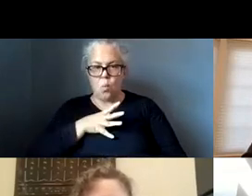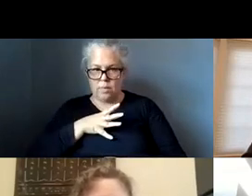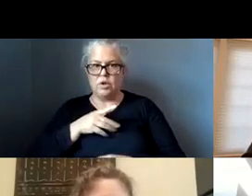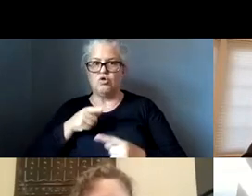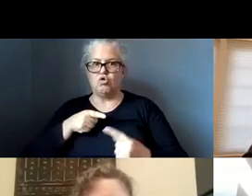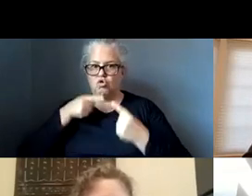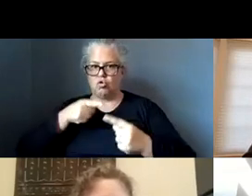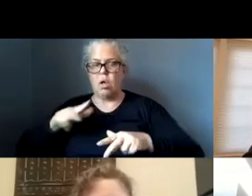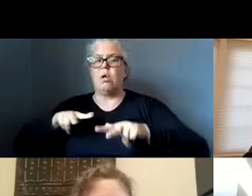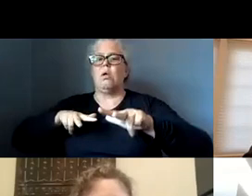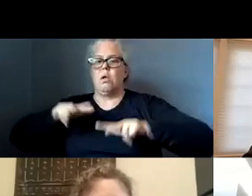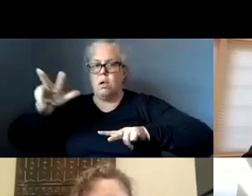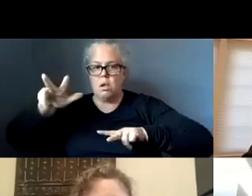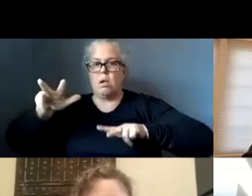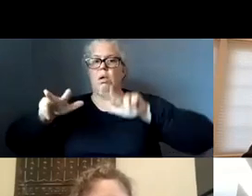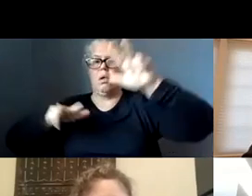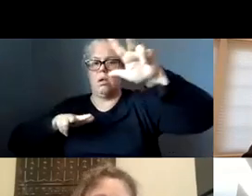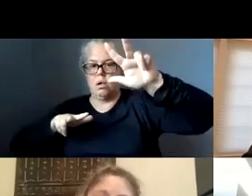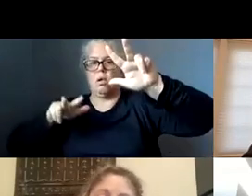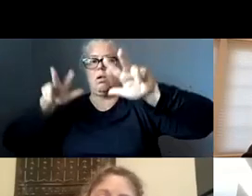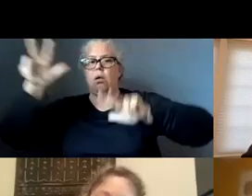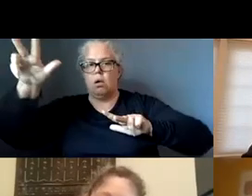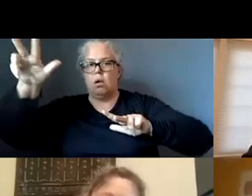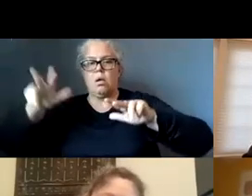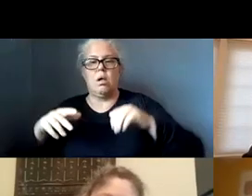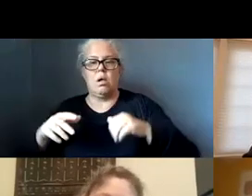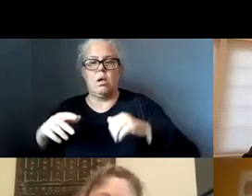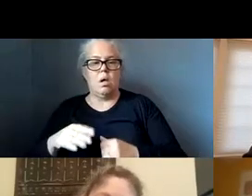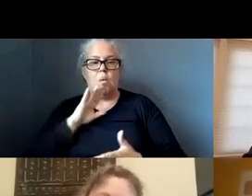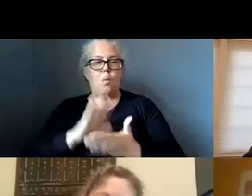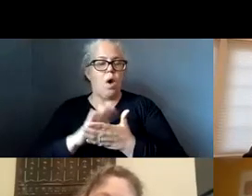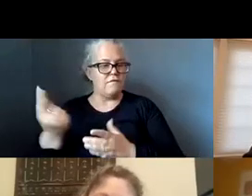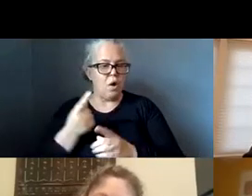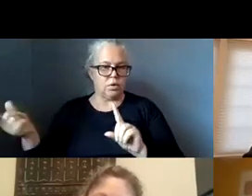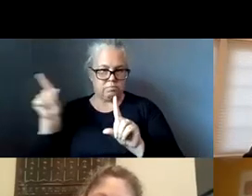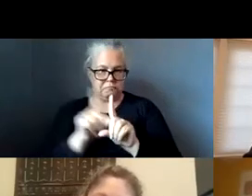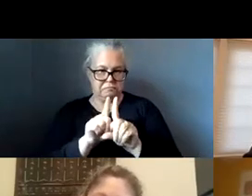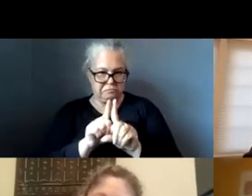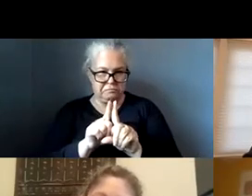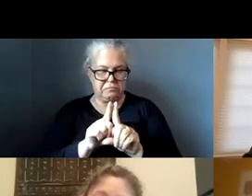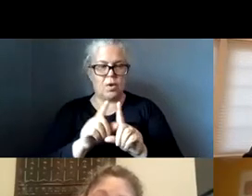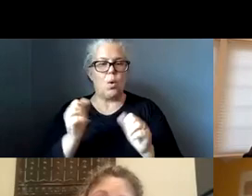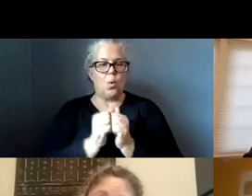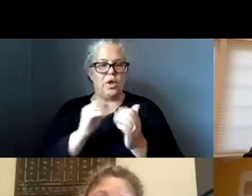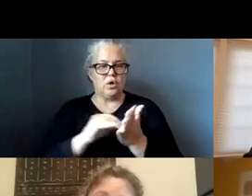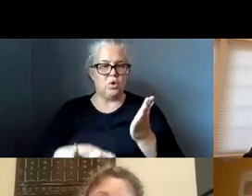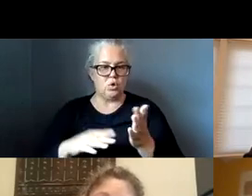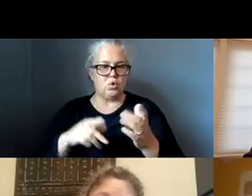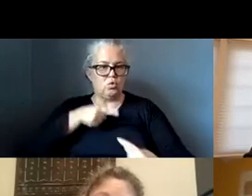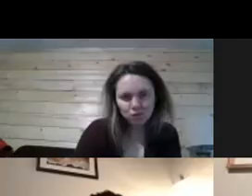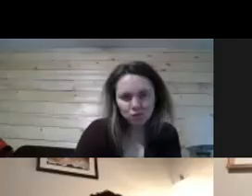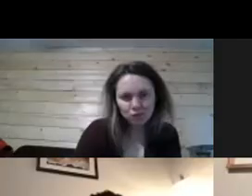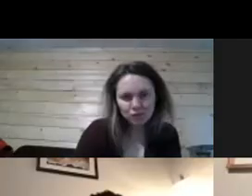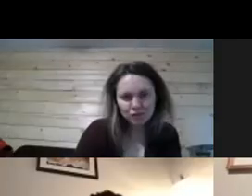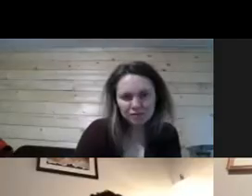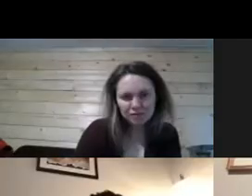And Barbara stayed with her, as she almost did with all the time with students who were struggling. And she talked